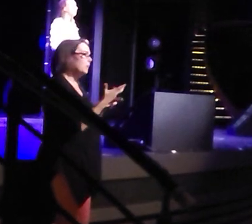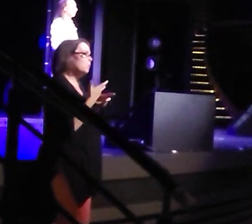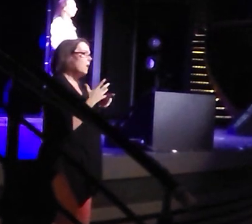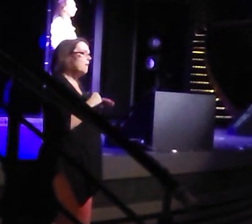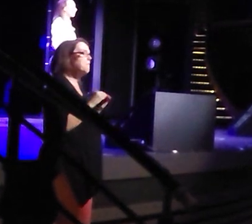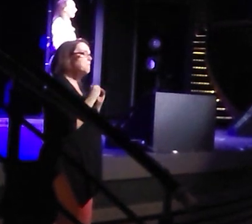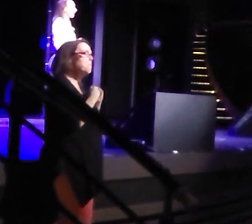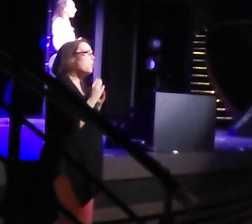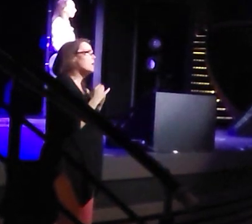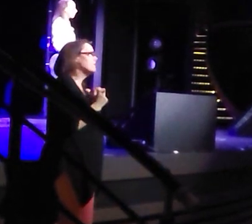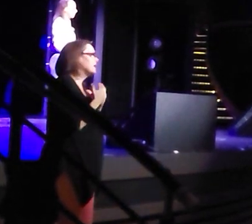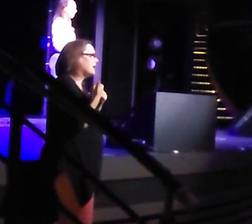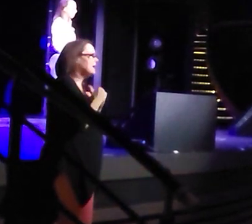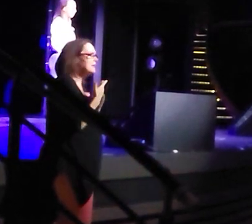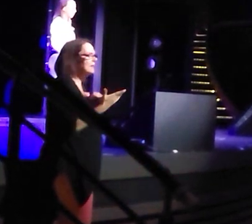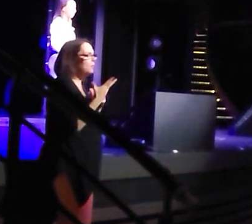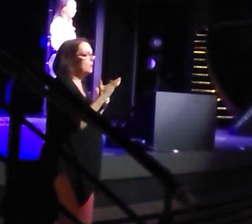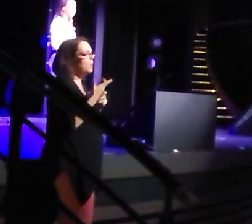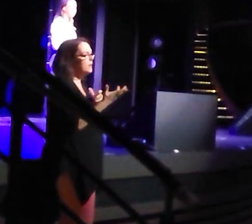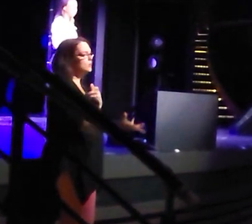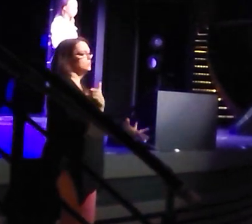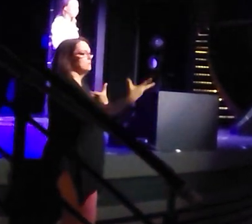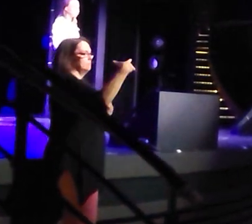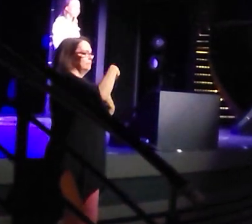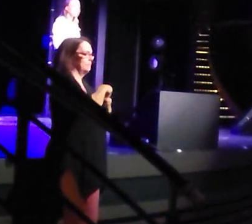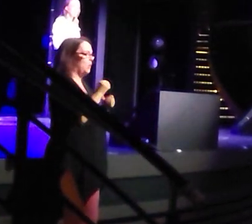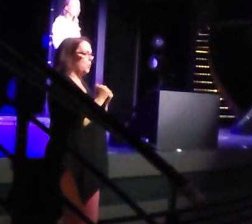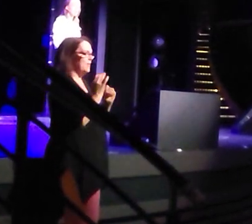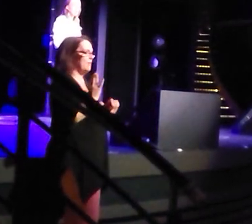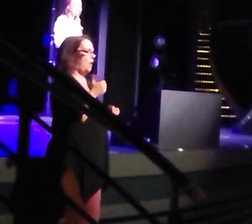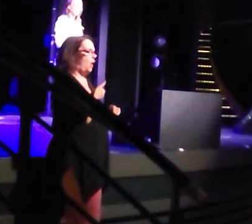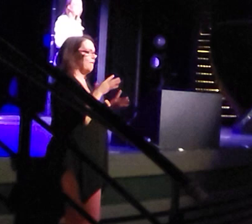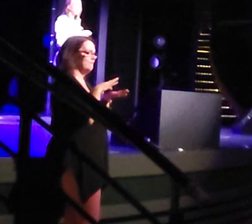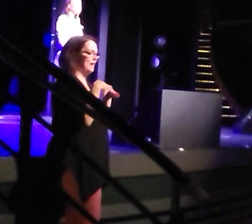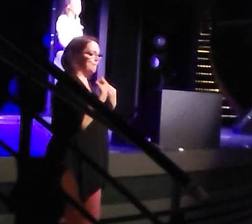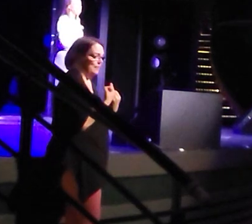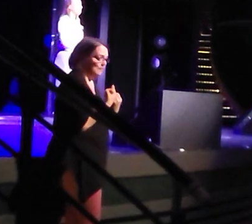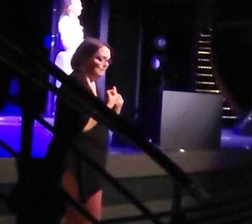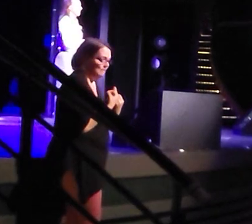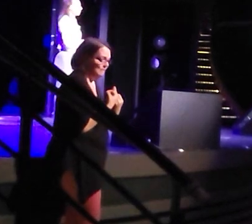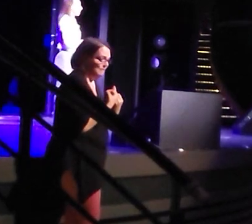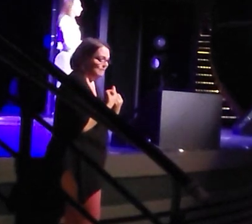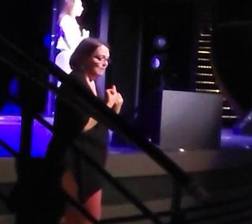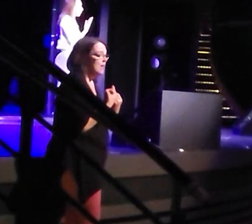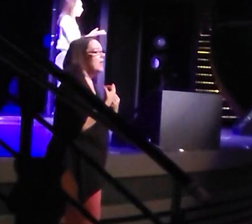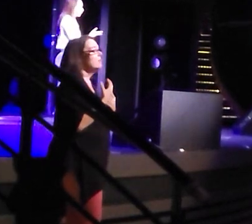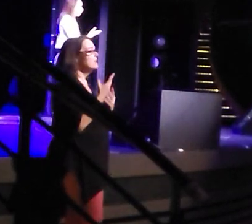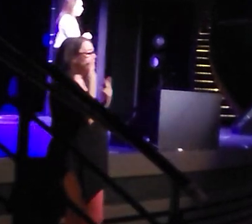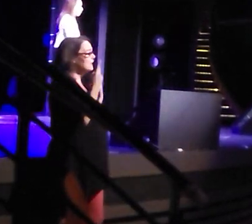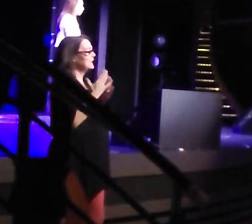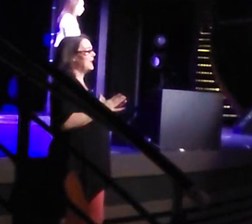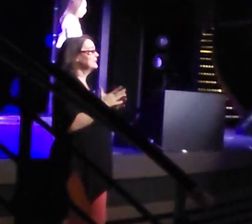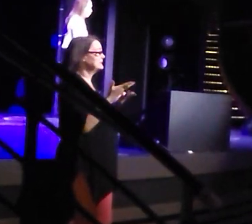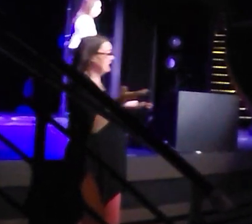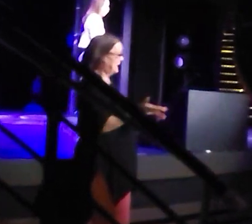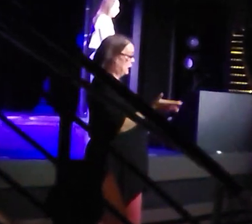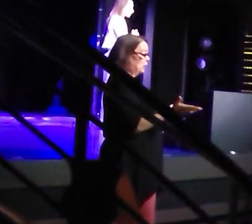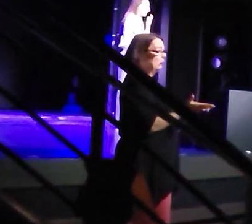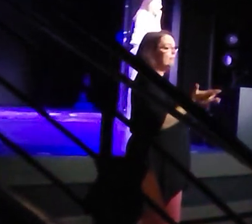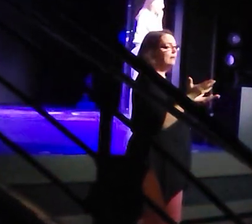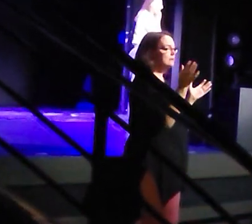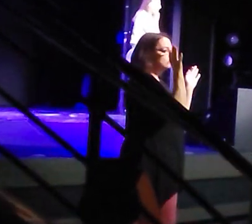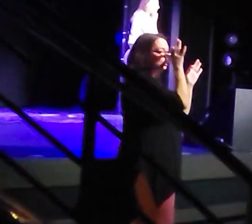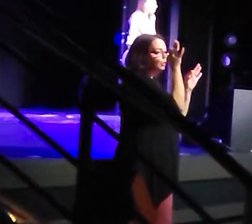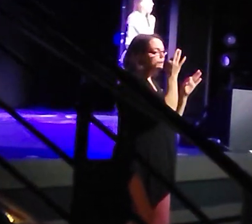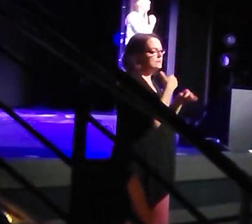to come on board and just feel a part of our family. Really, that's it. There is a guest in here who has no idea I'm about to share all of